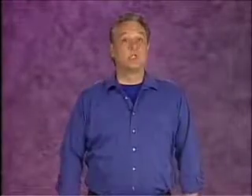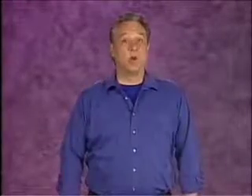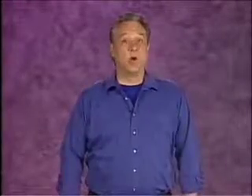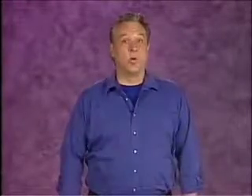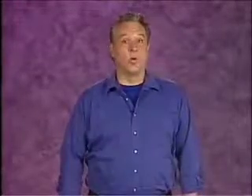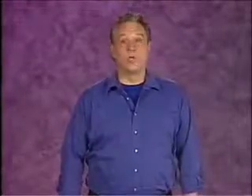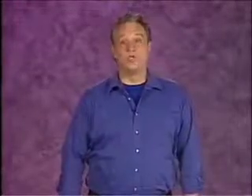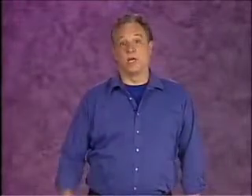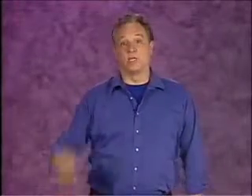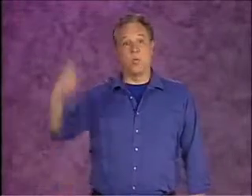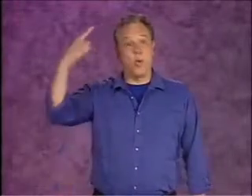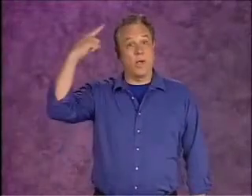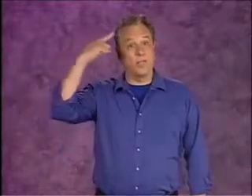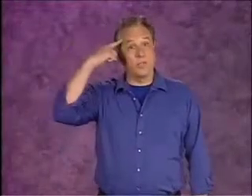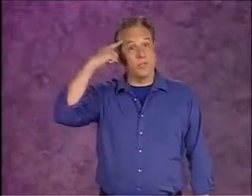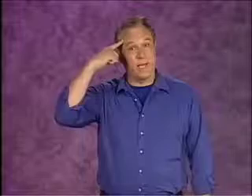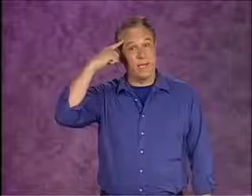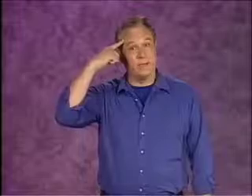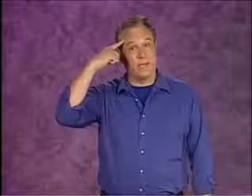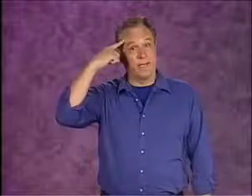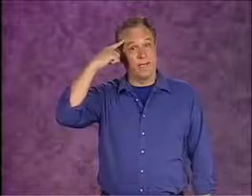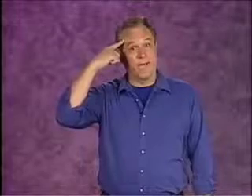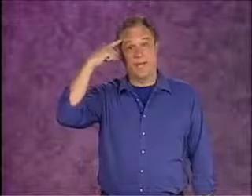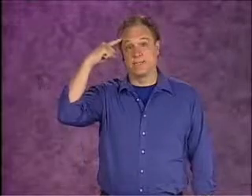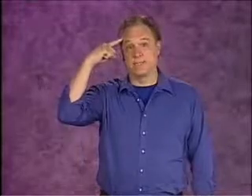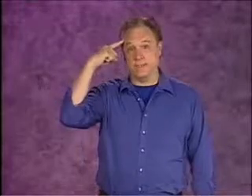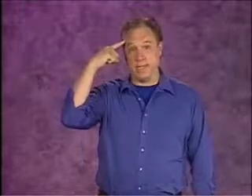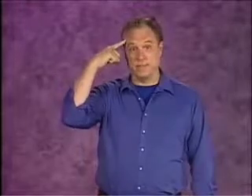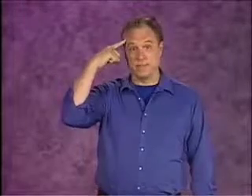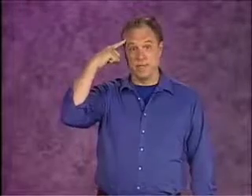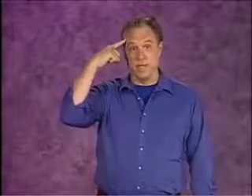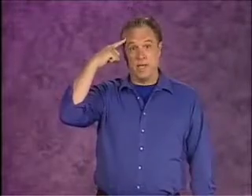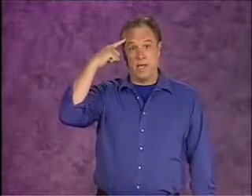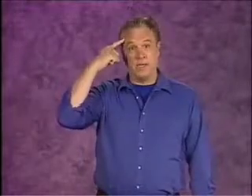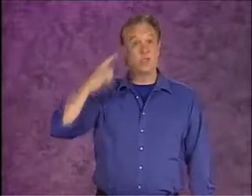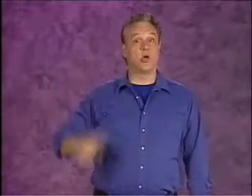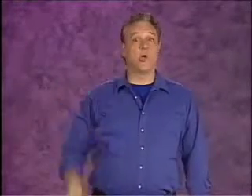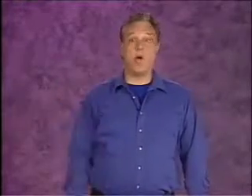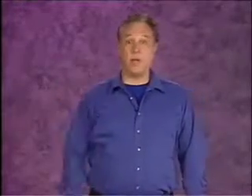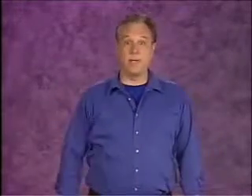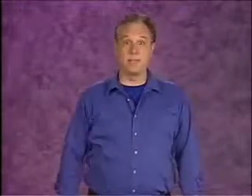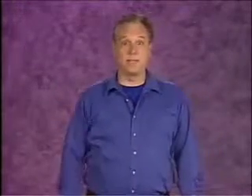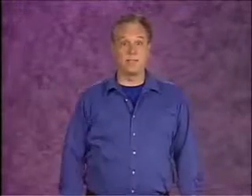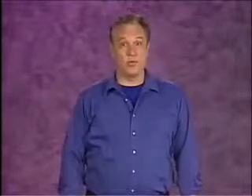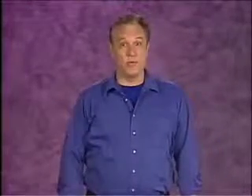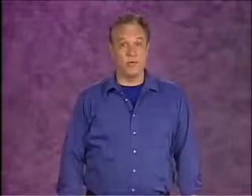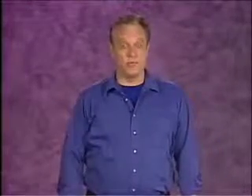So, just point to your temple to indicate cents and show how many cents you mean.